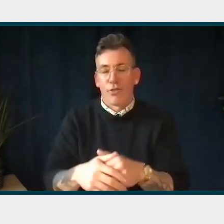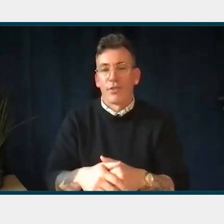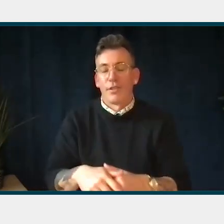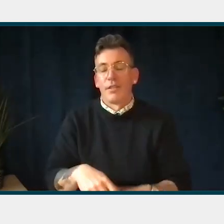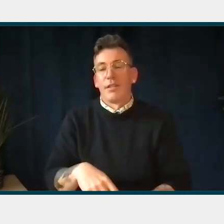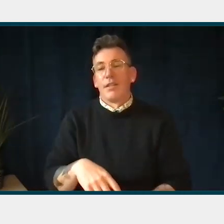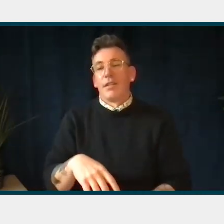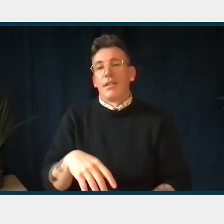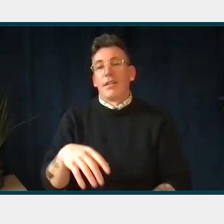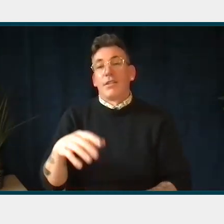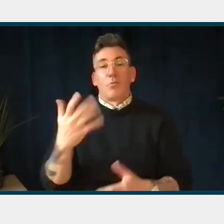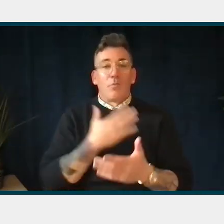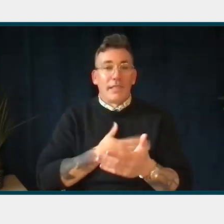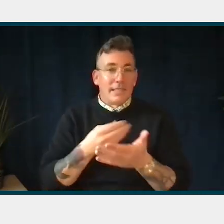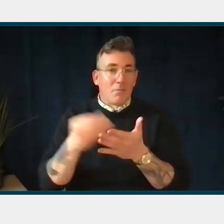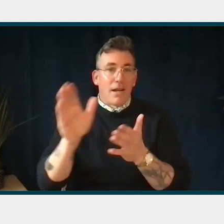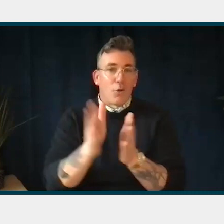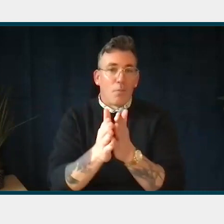here.